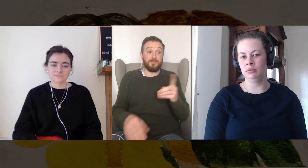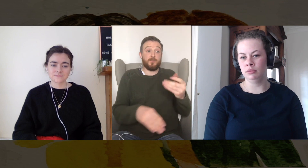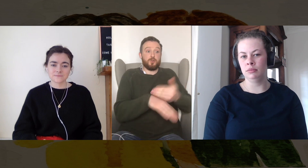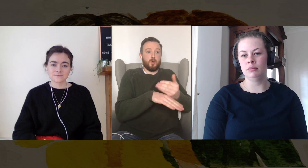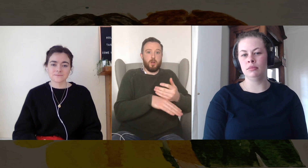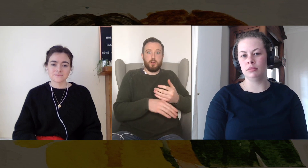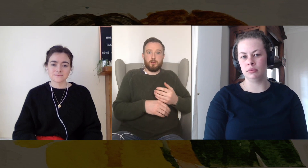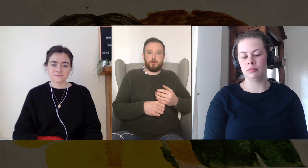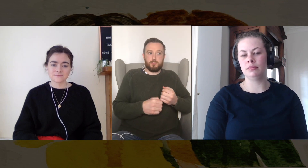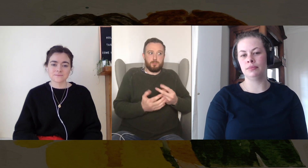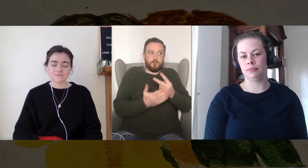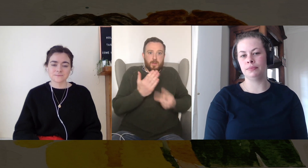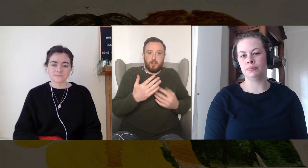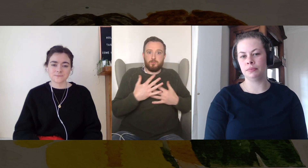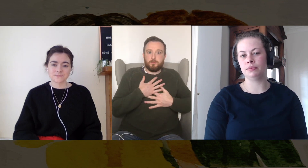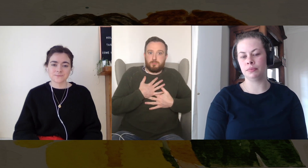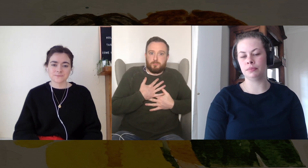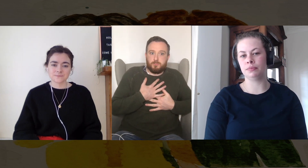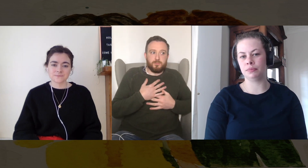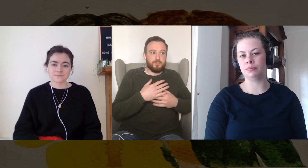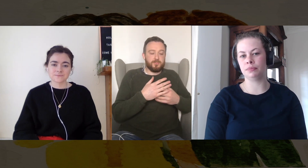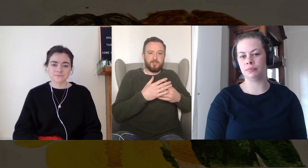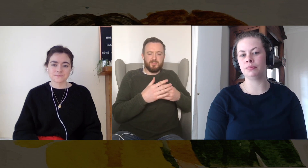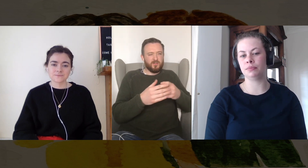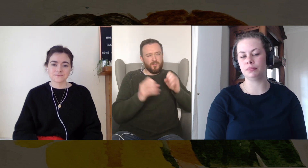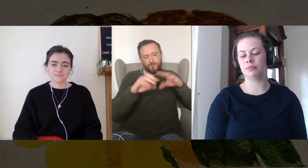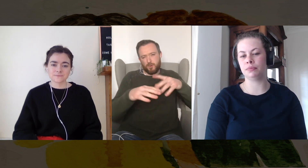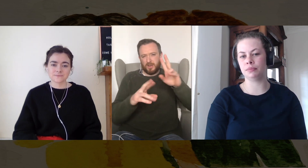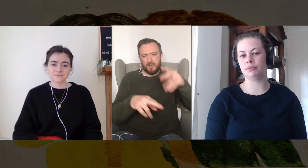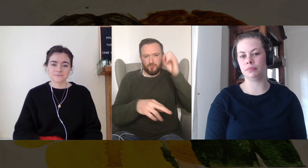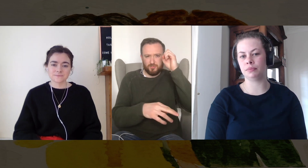It's an honor to work as an interpreter,